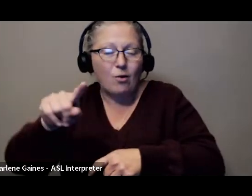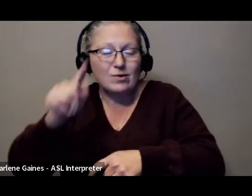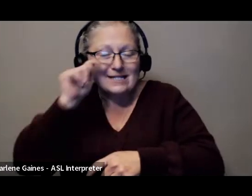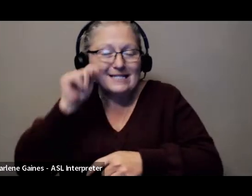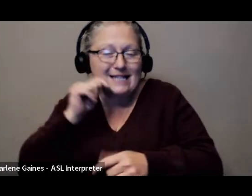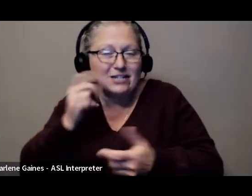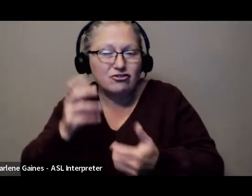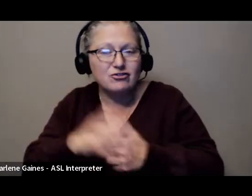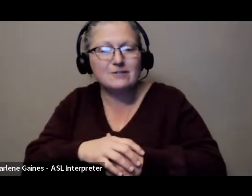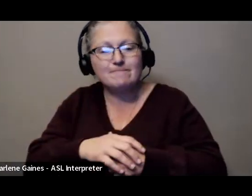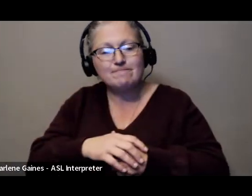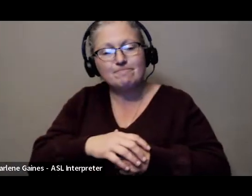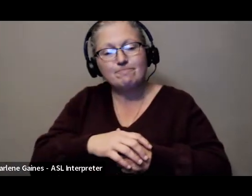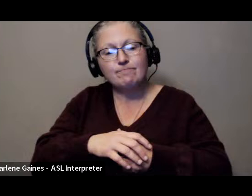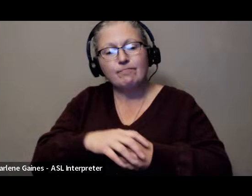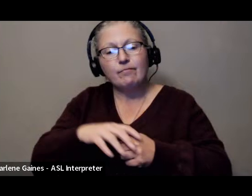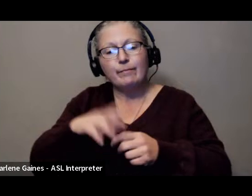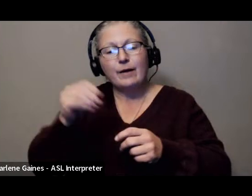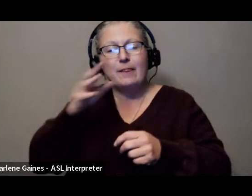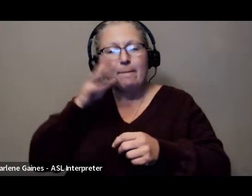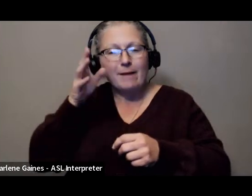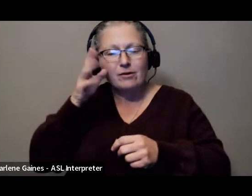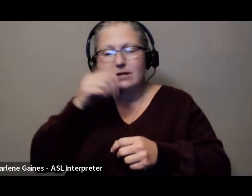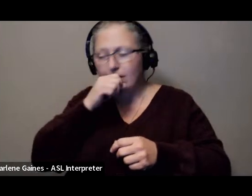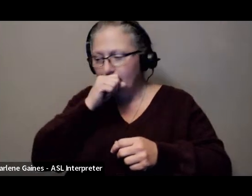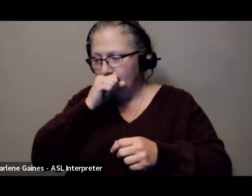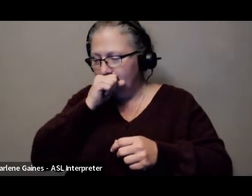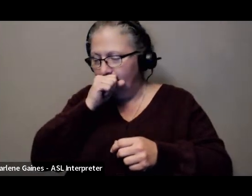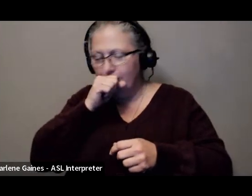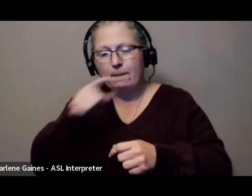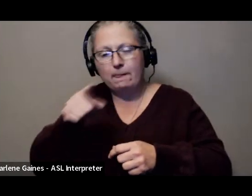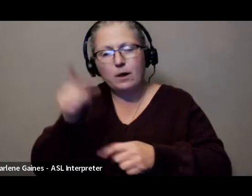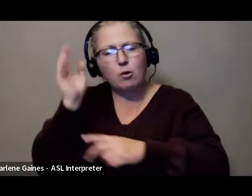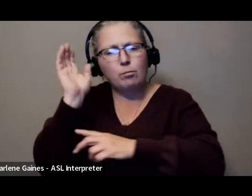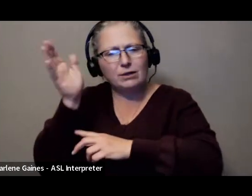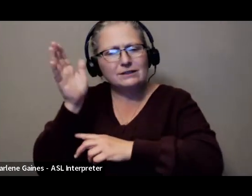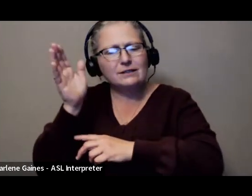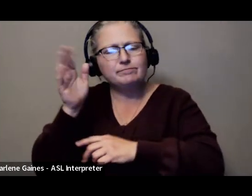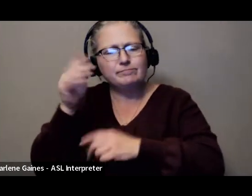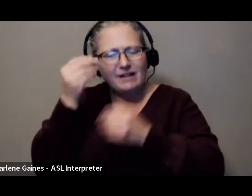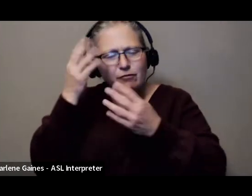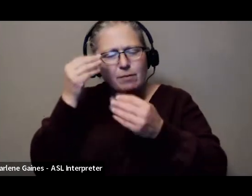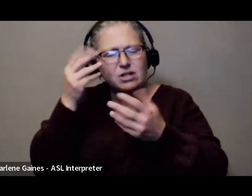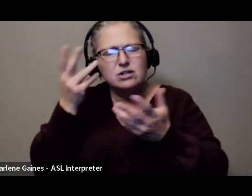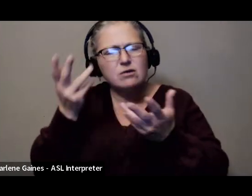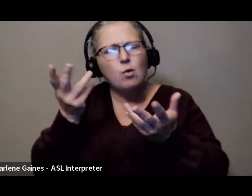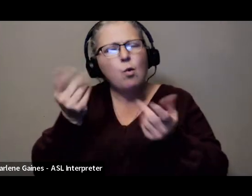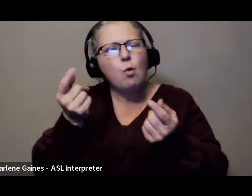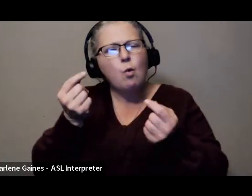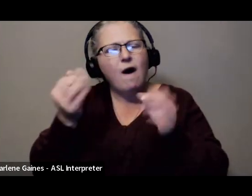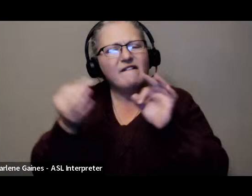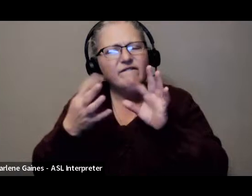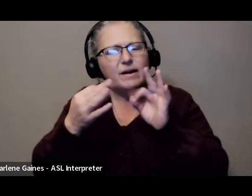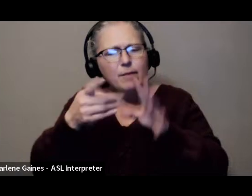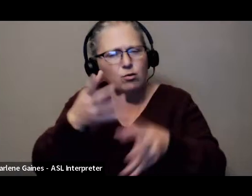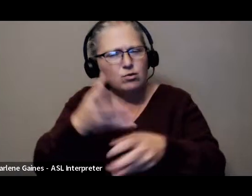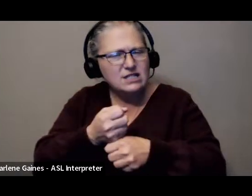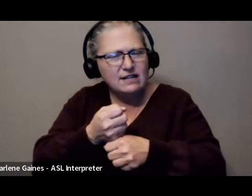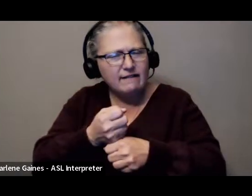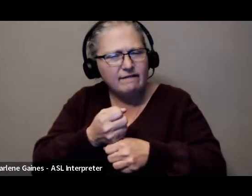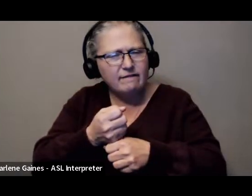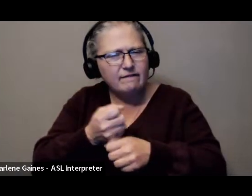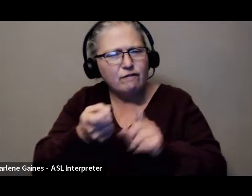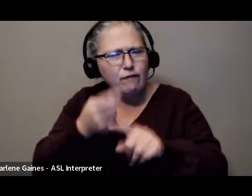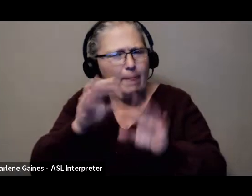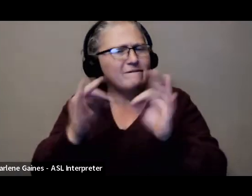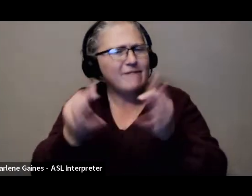Also, let's see, with the parents. So I know that you've been presenting this information. So what kind of feedback have you received from